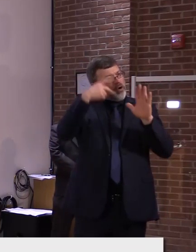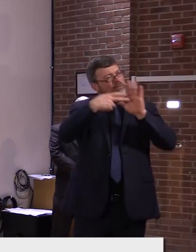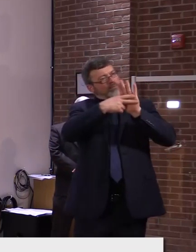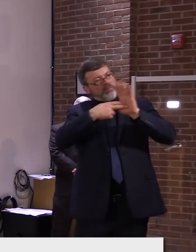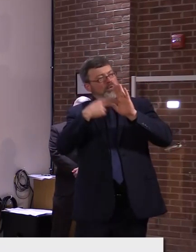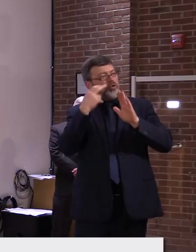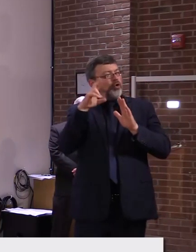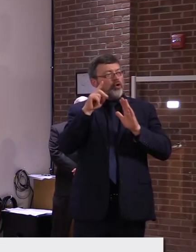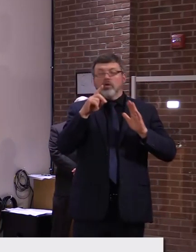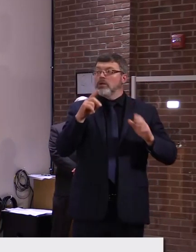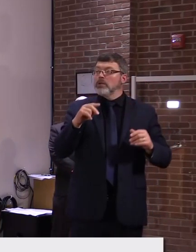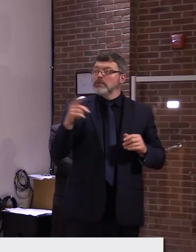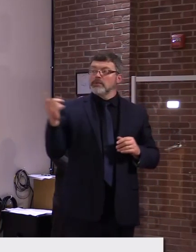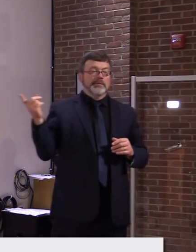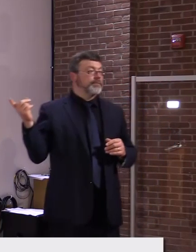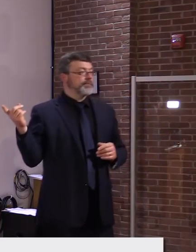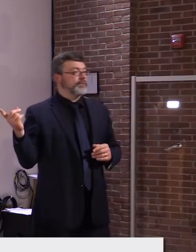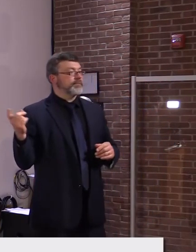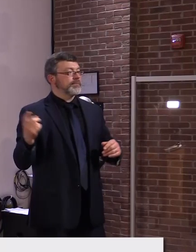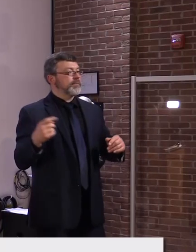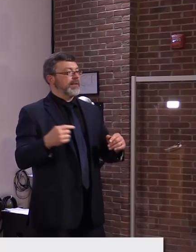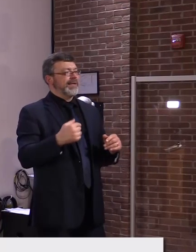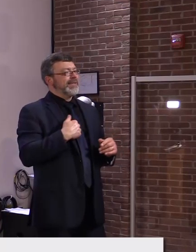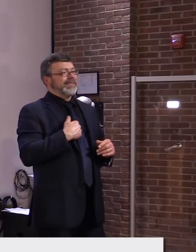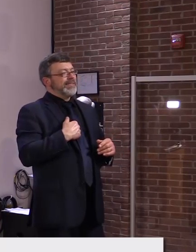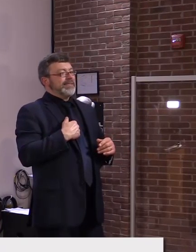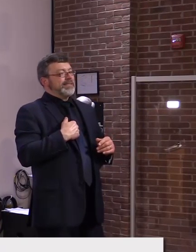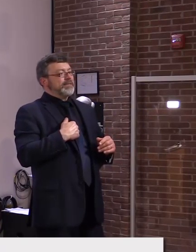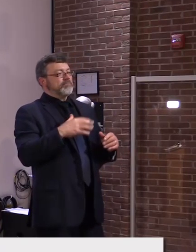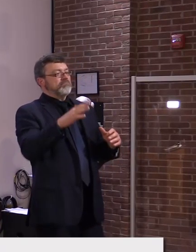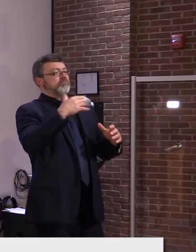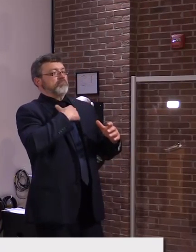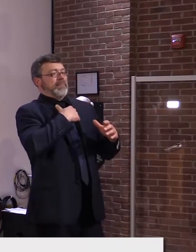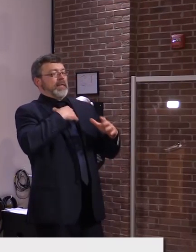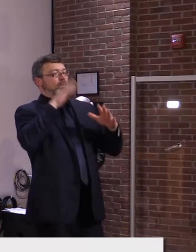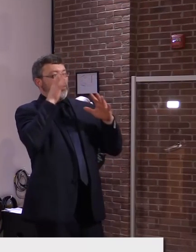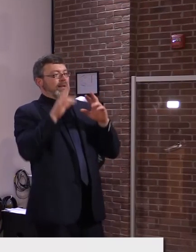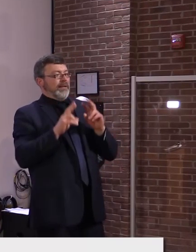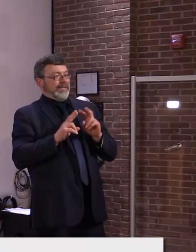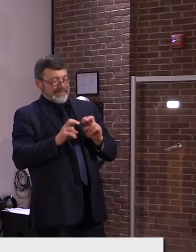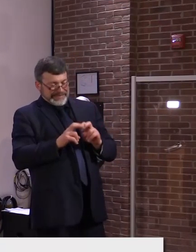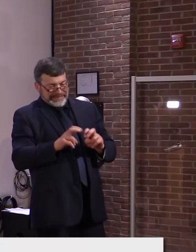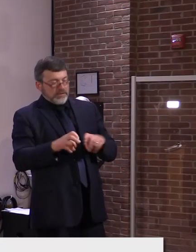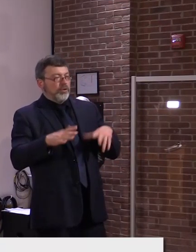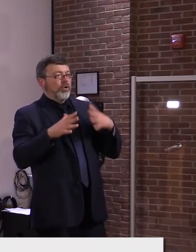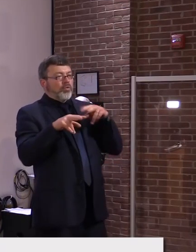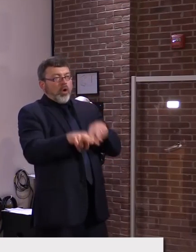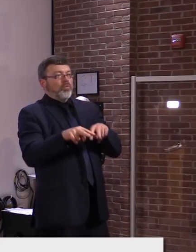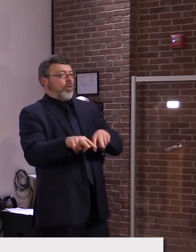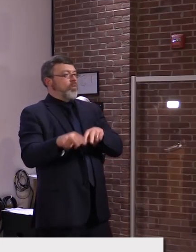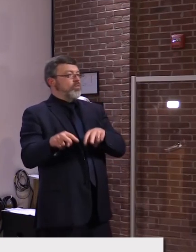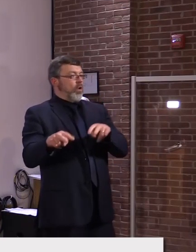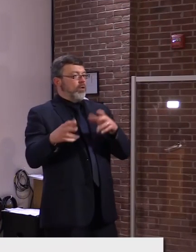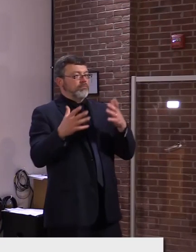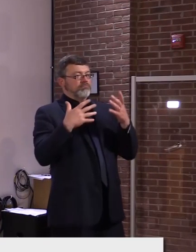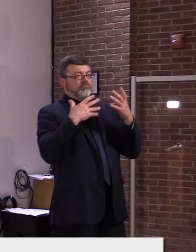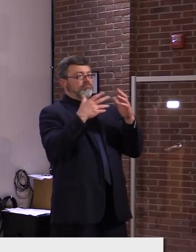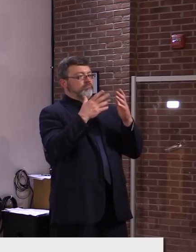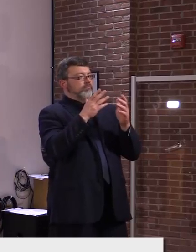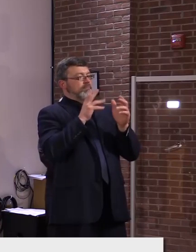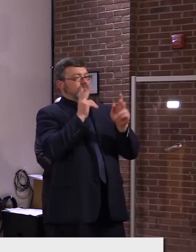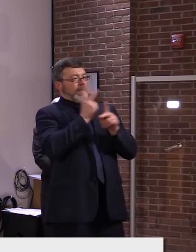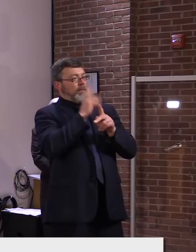the future, it doesn't mean we're not going to follow data as closely and as frequently as we do. So we will